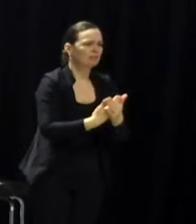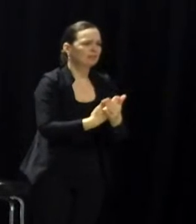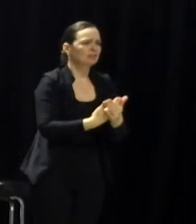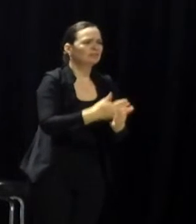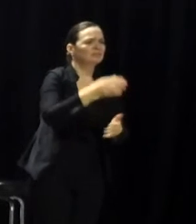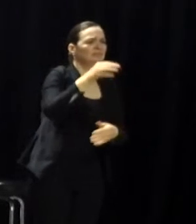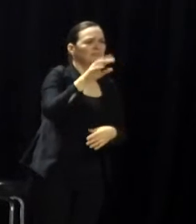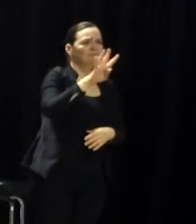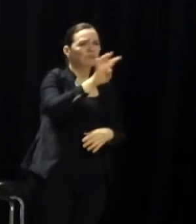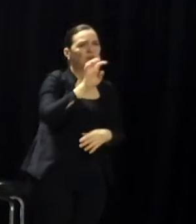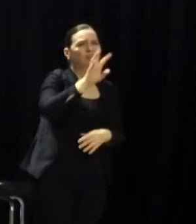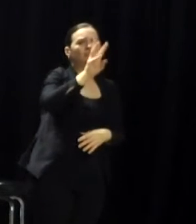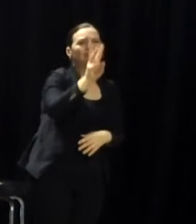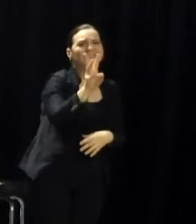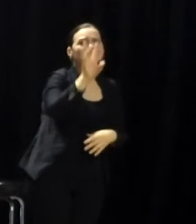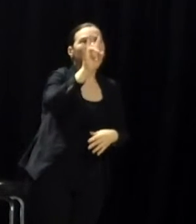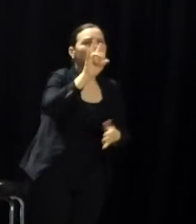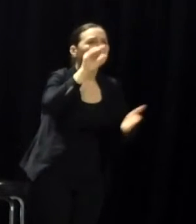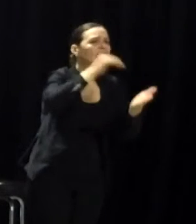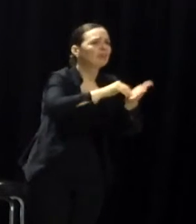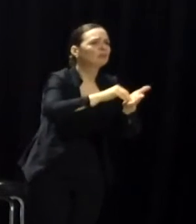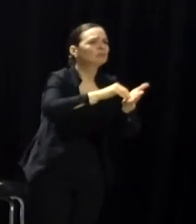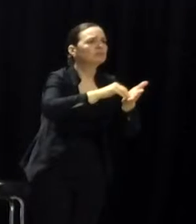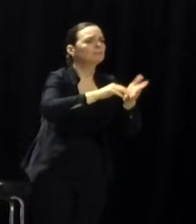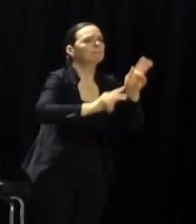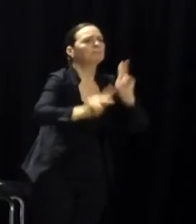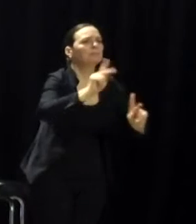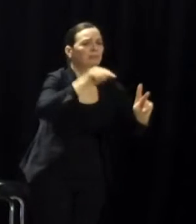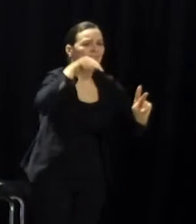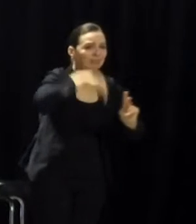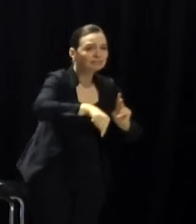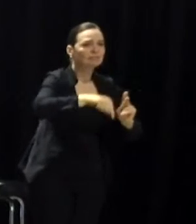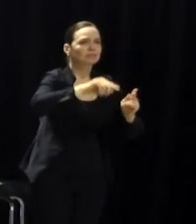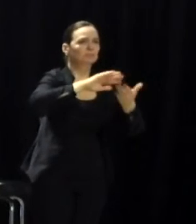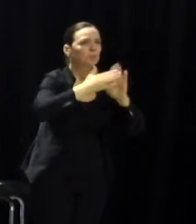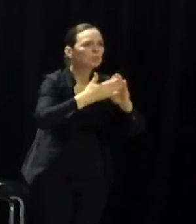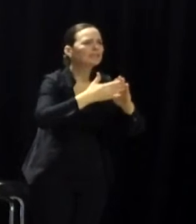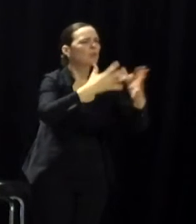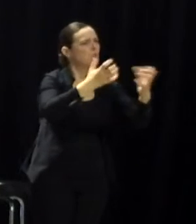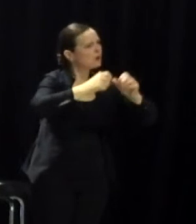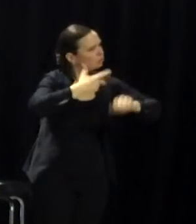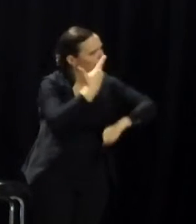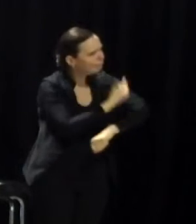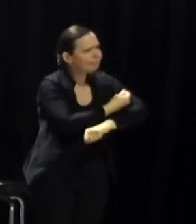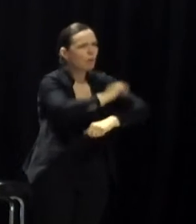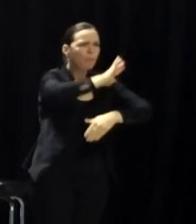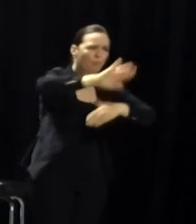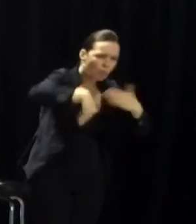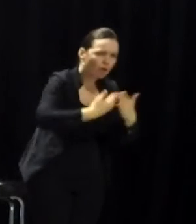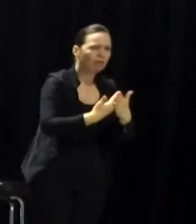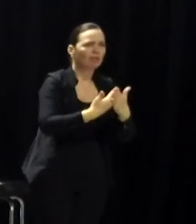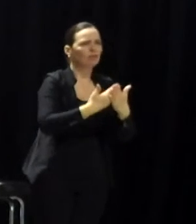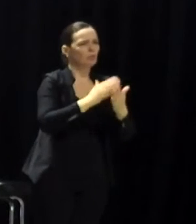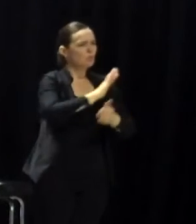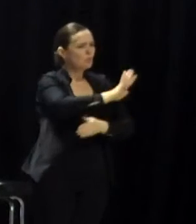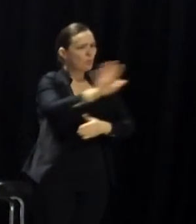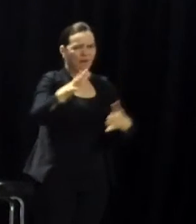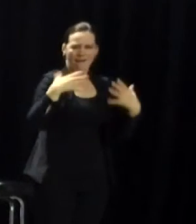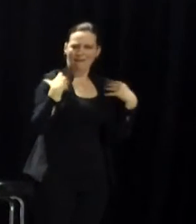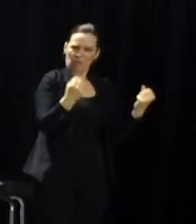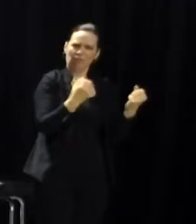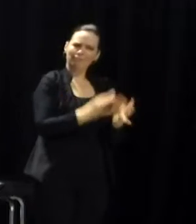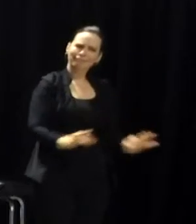vaccine. 100,000 people in our community are not even legally eligible to receive the vaccine yet because they're